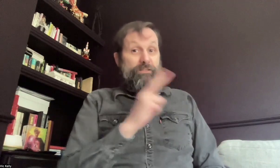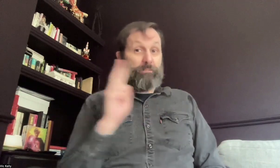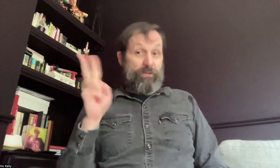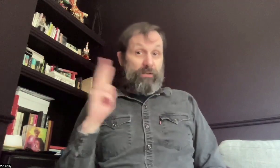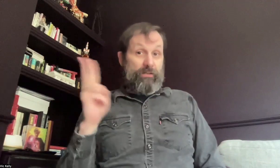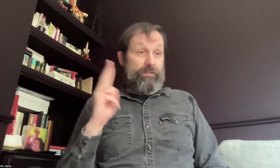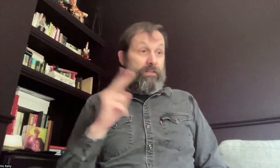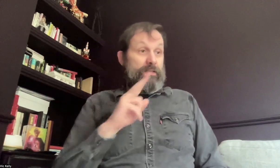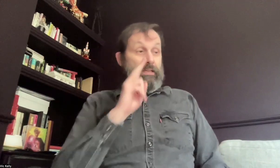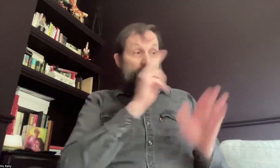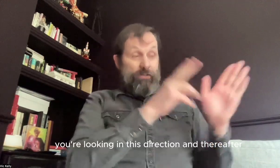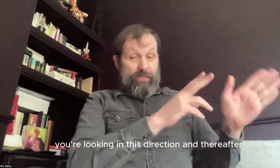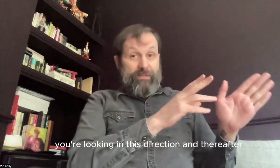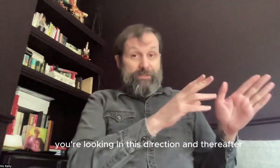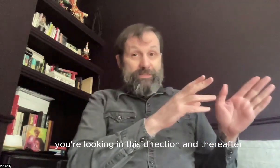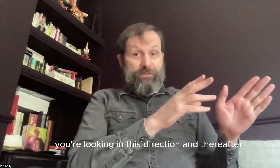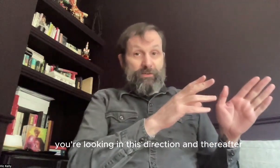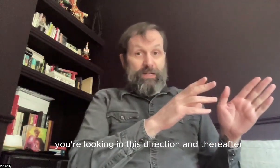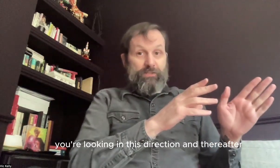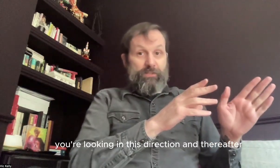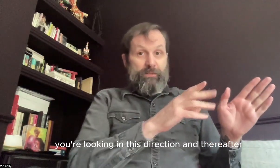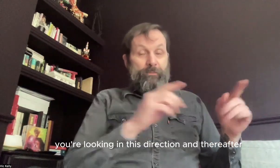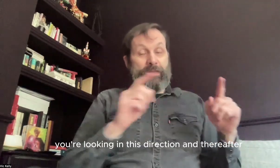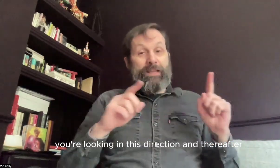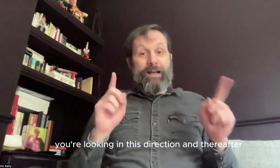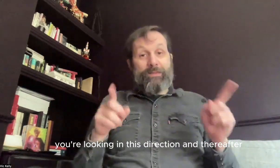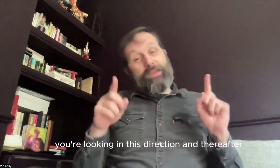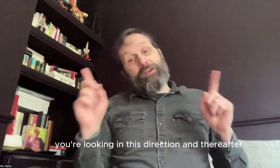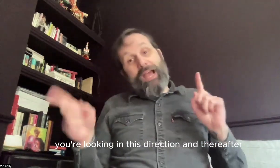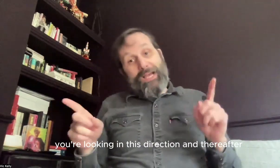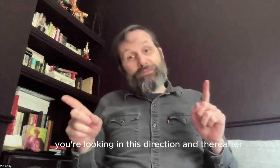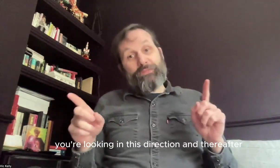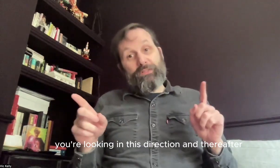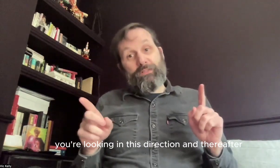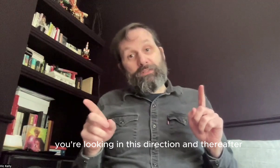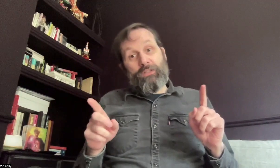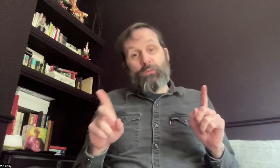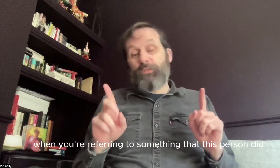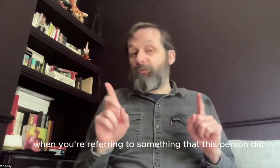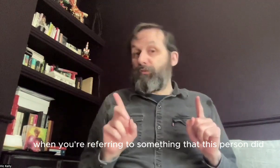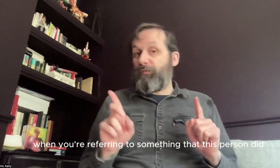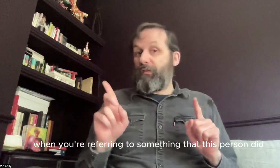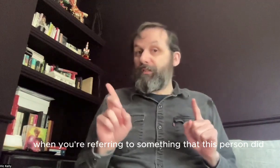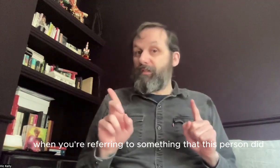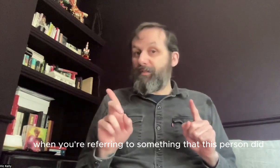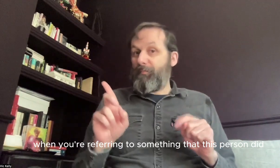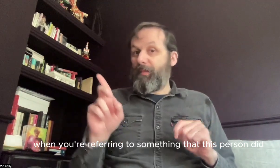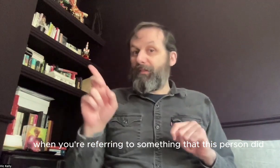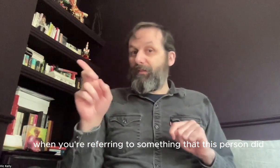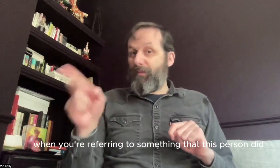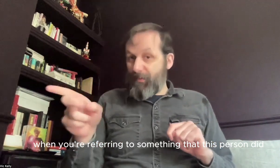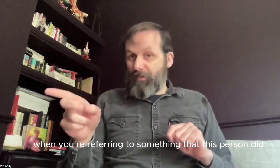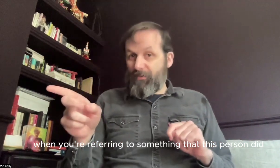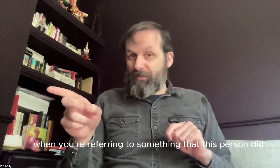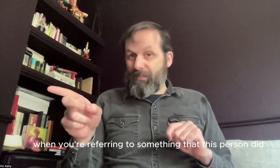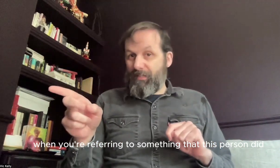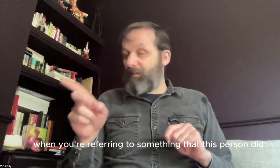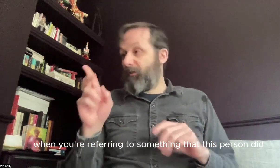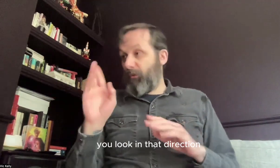second partner, you're looking in this direction. And thereafter, when you're referring to something that this person did, you